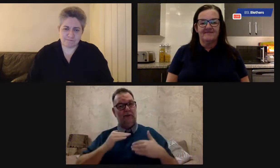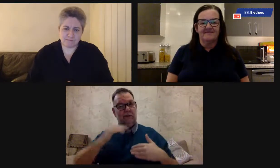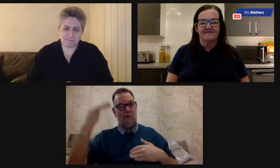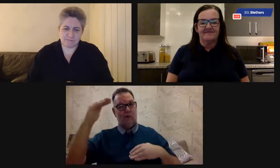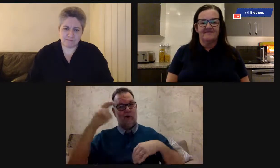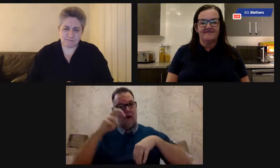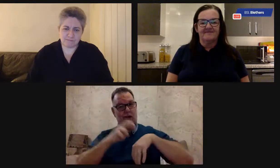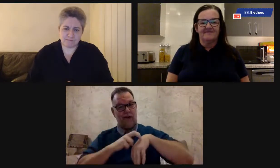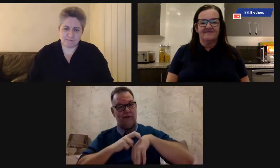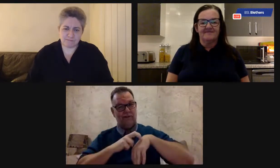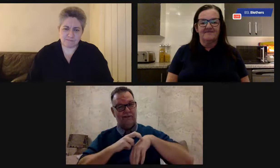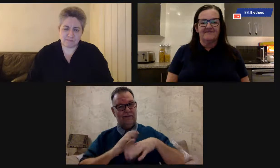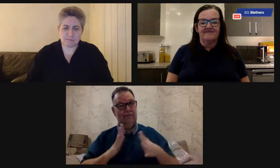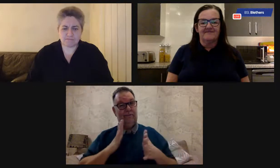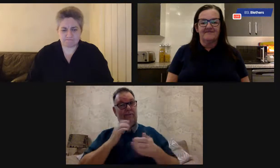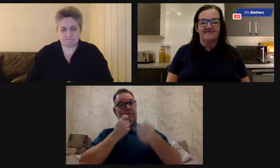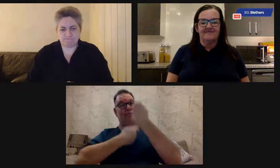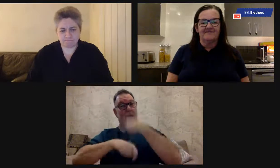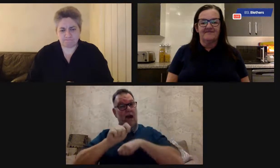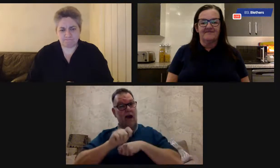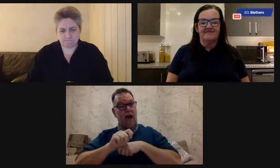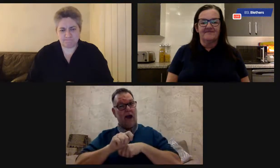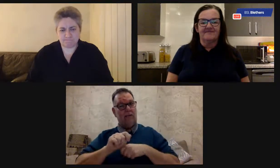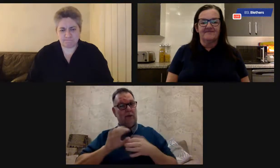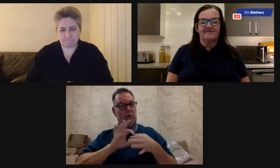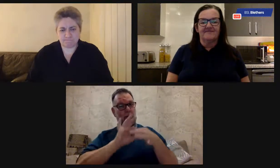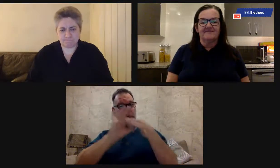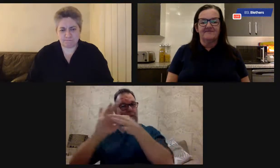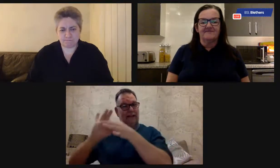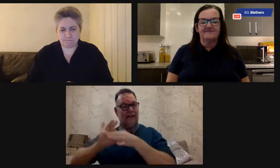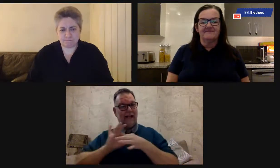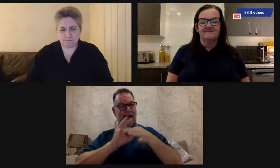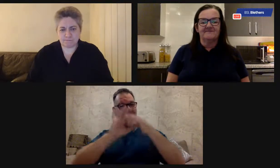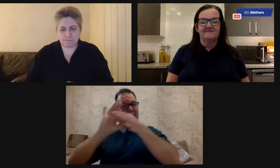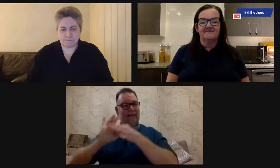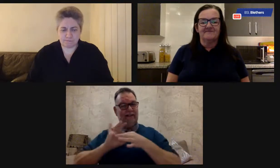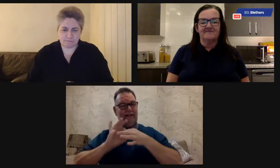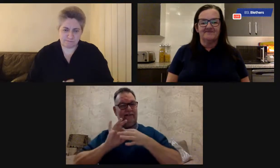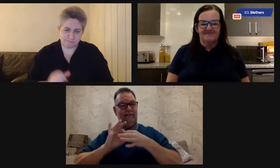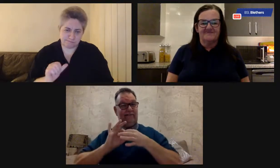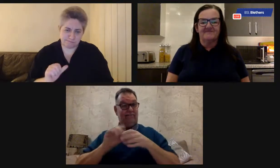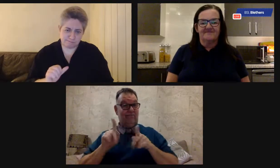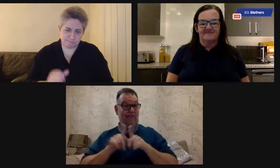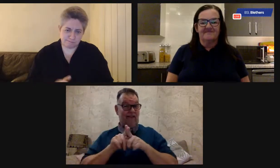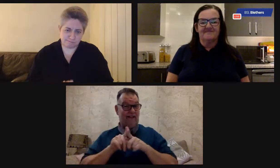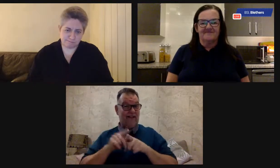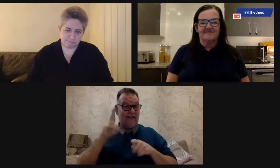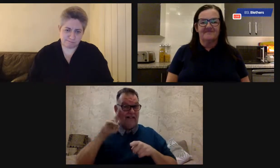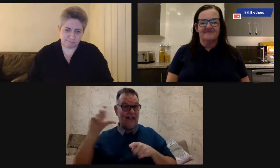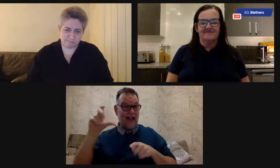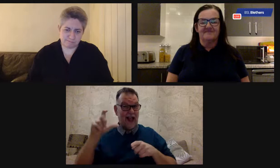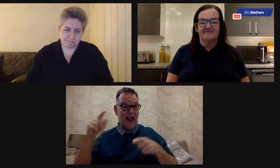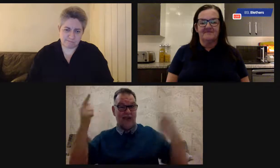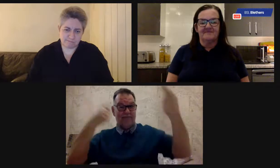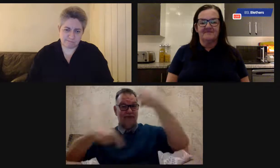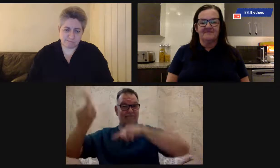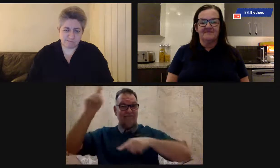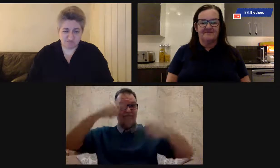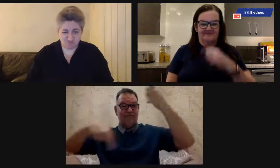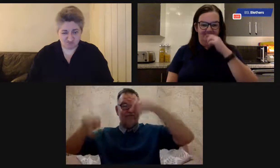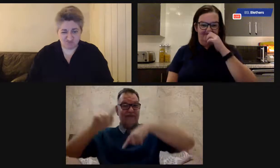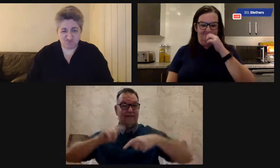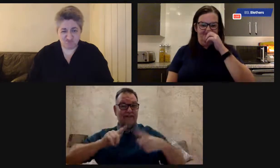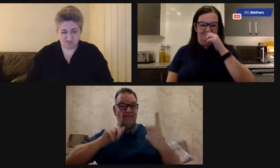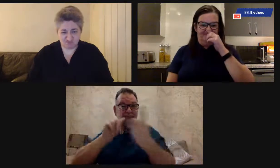people feel that it was only for them. But in fact, we wanted to make sure that all the four nations were welcome. So